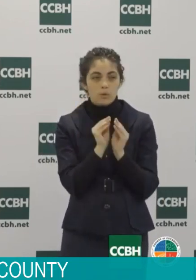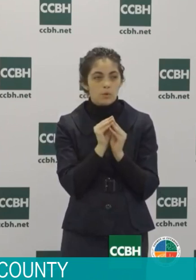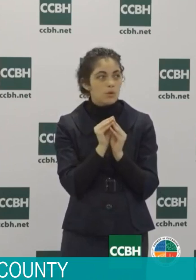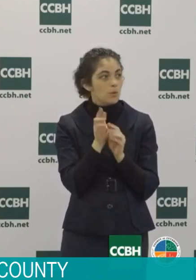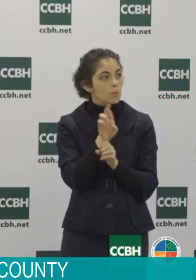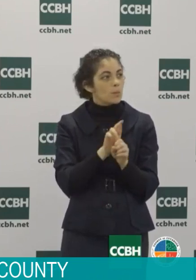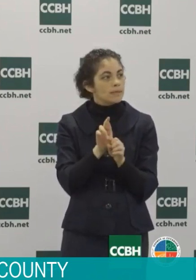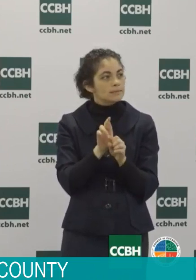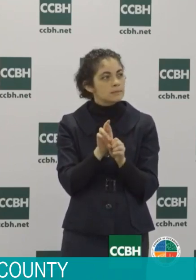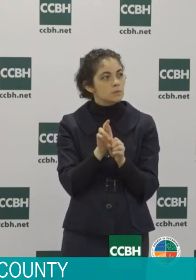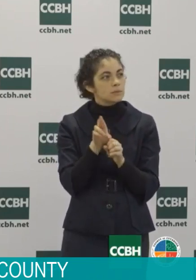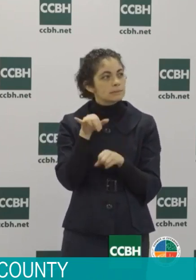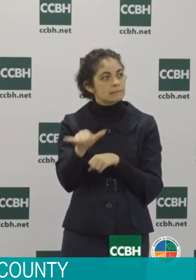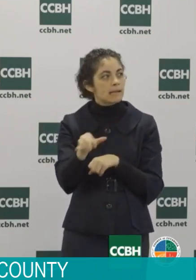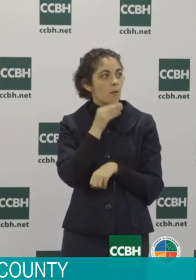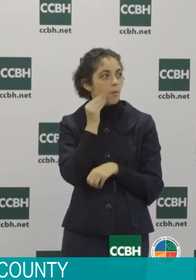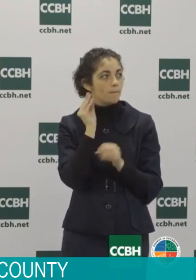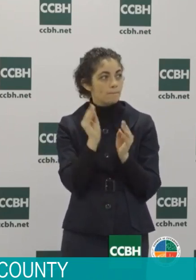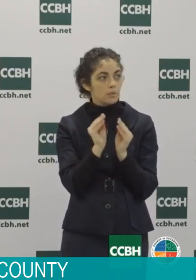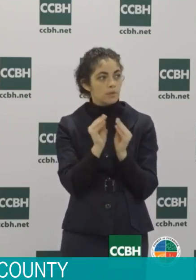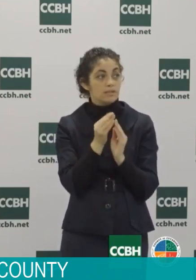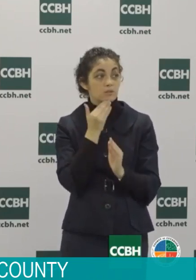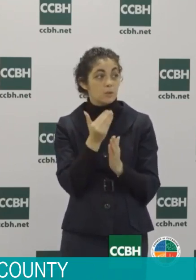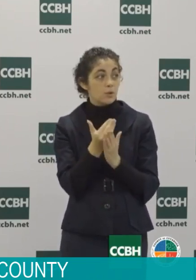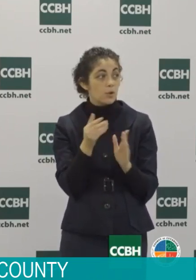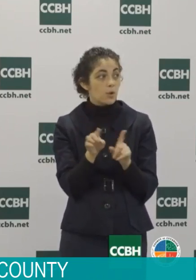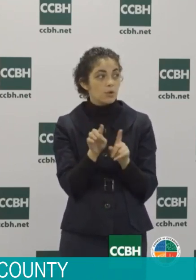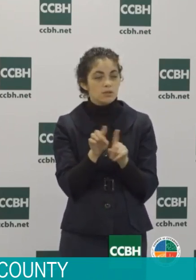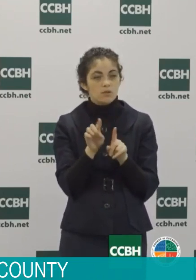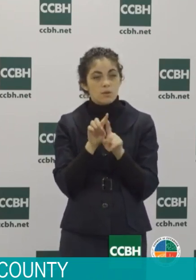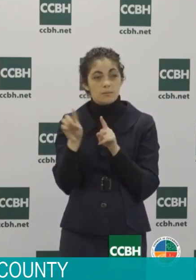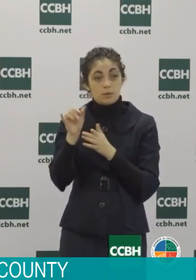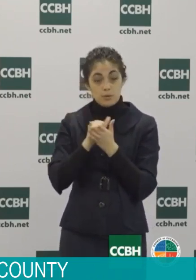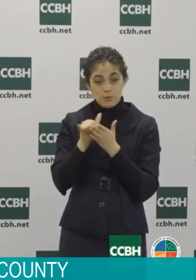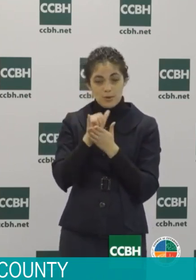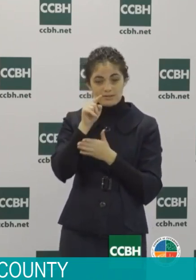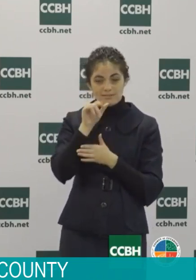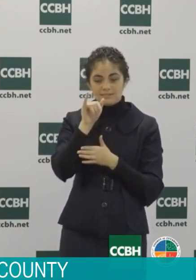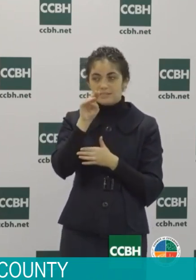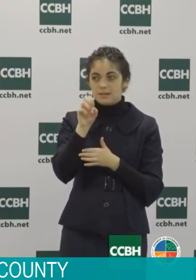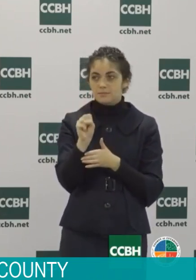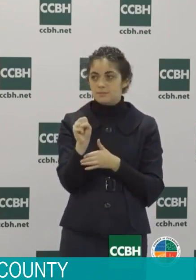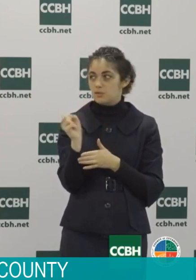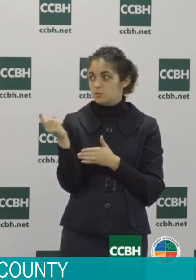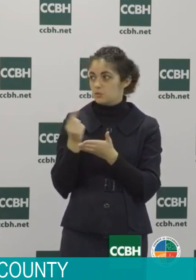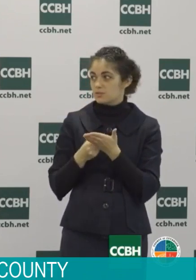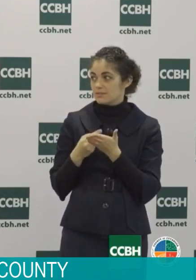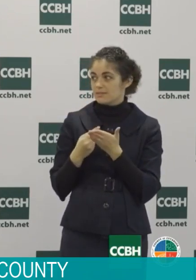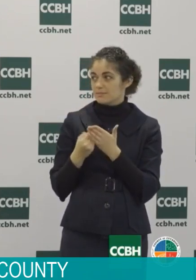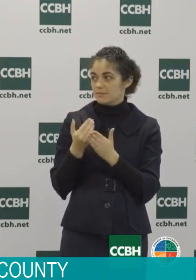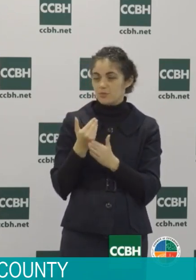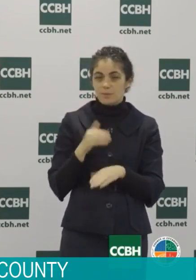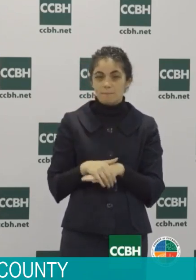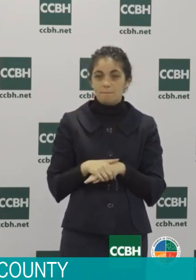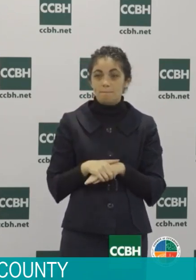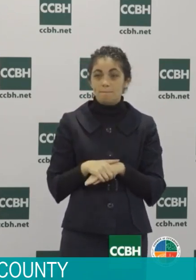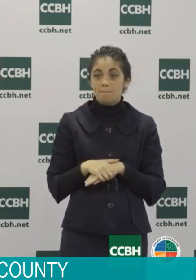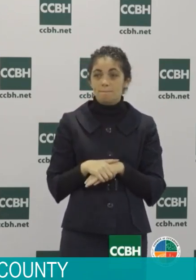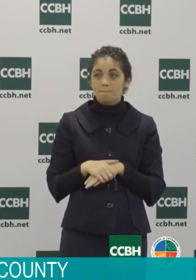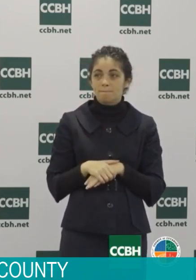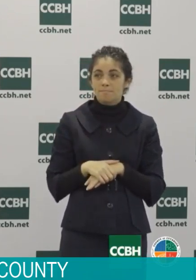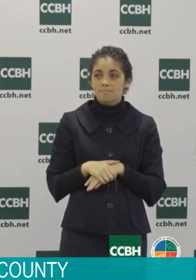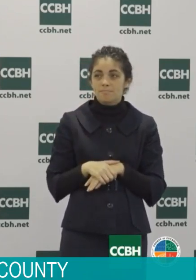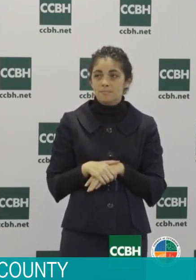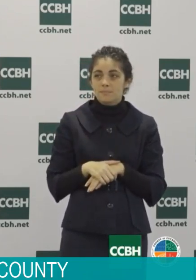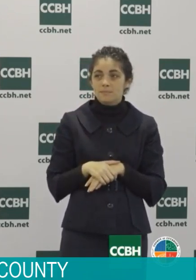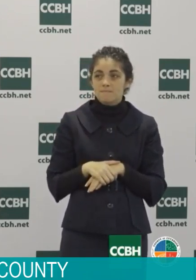residential data. I think that that's also good. There's some data from the New York Times that Dr. Gullett and I had talked about earlier,